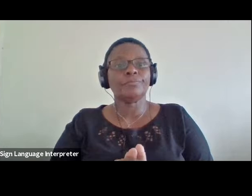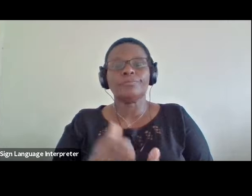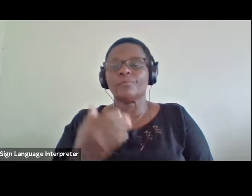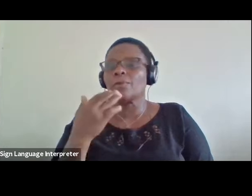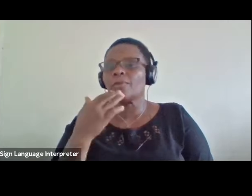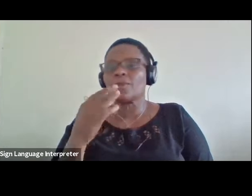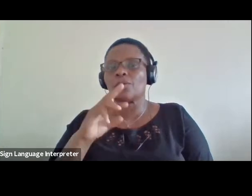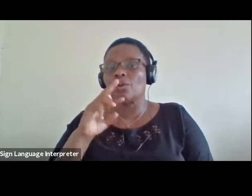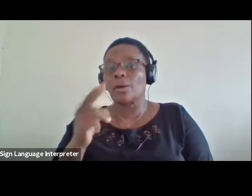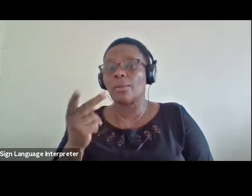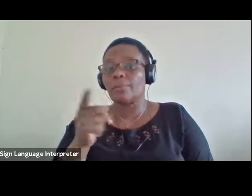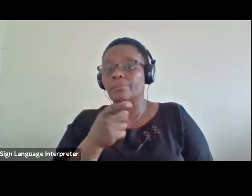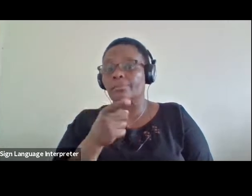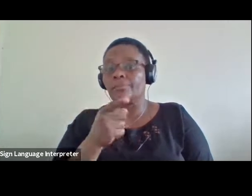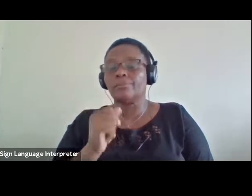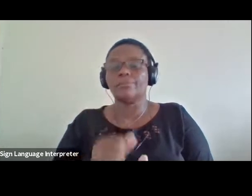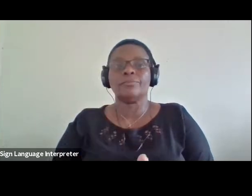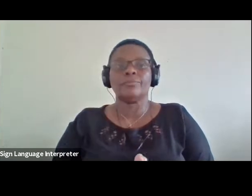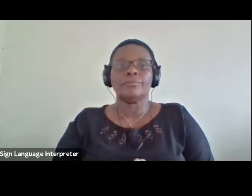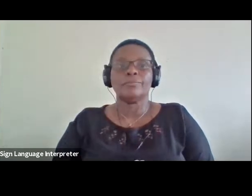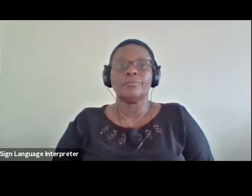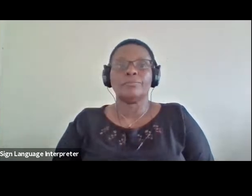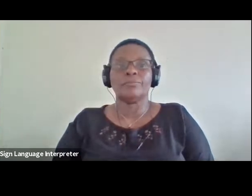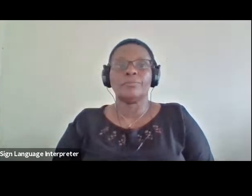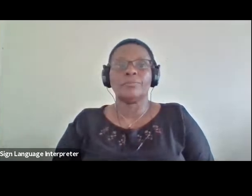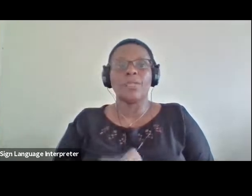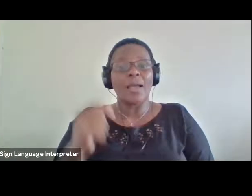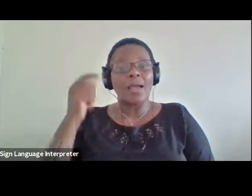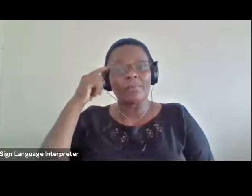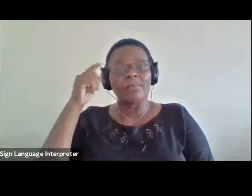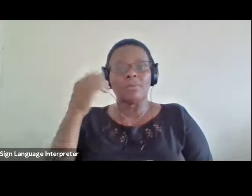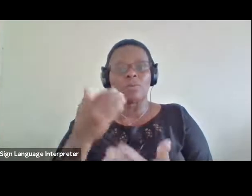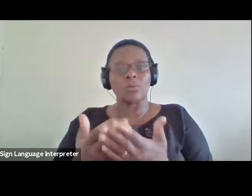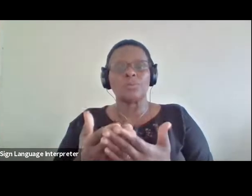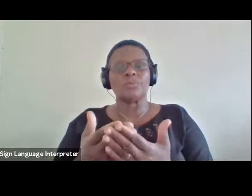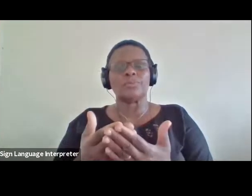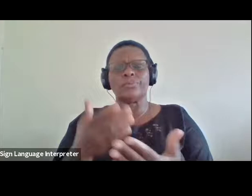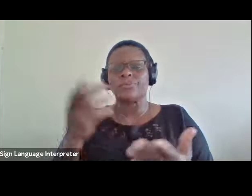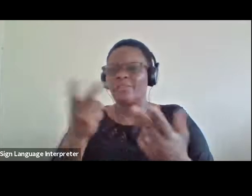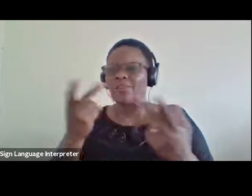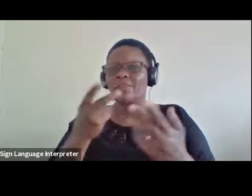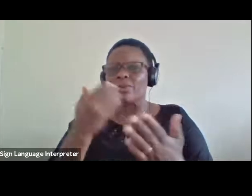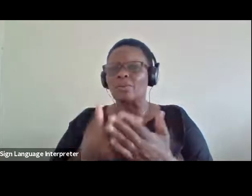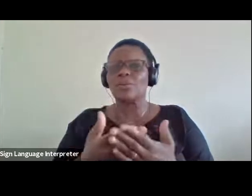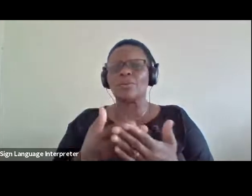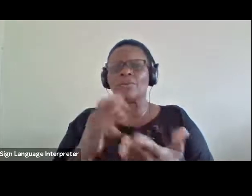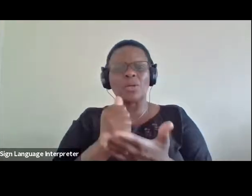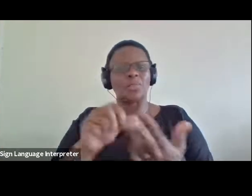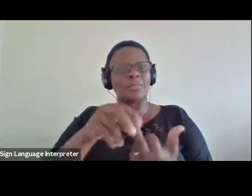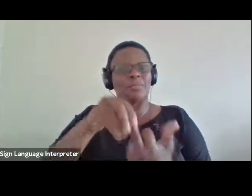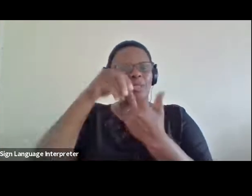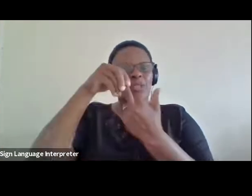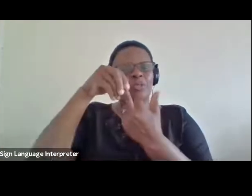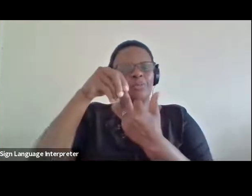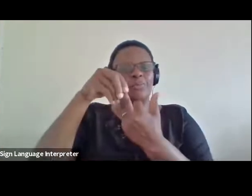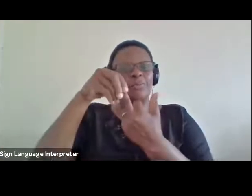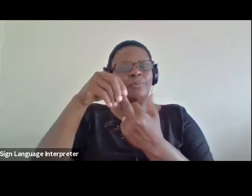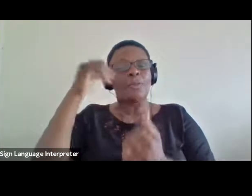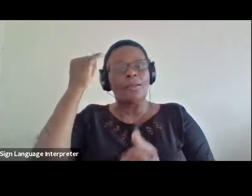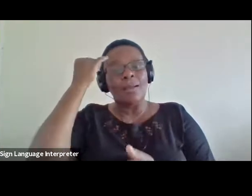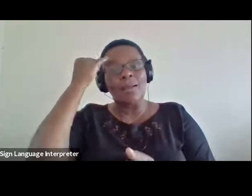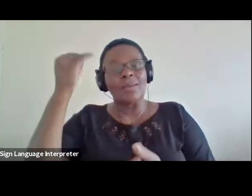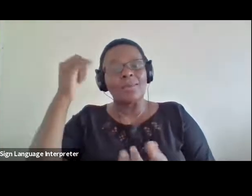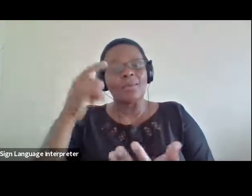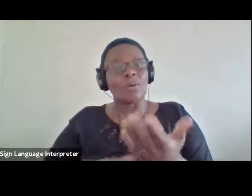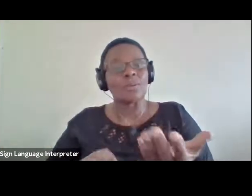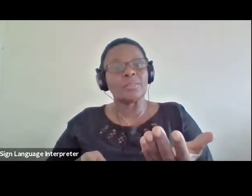question. I think it's a really good one, right? Because it's unique. I think the idea is that you look around